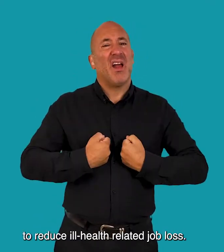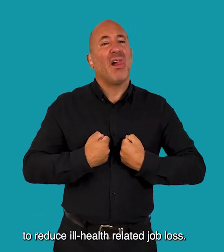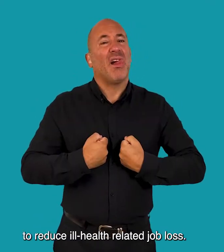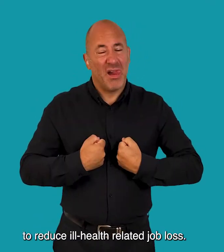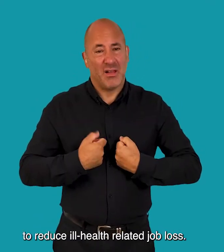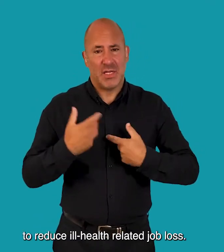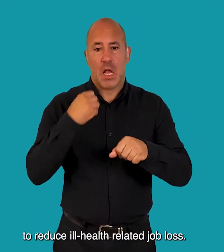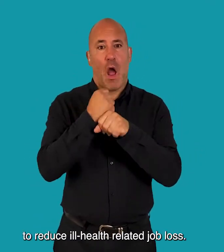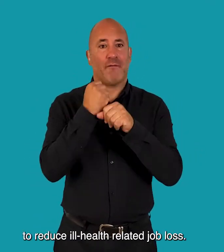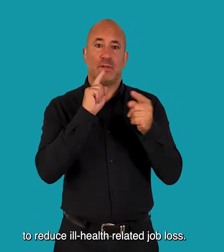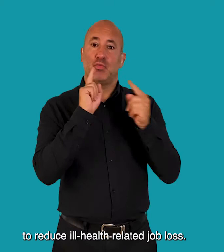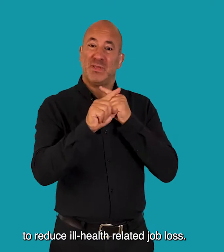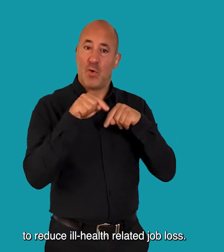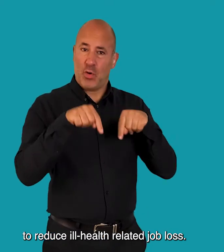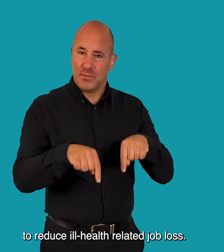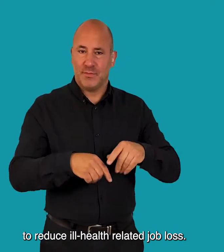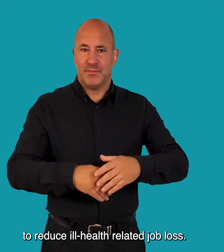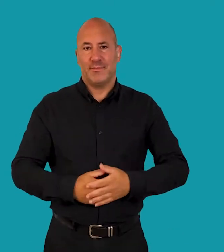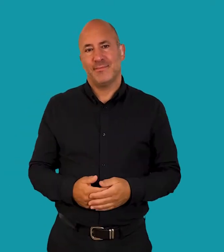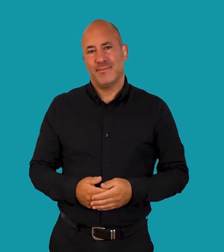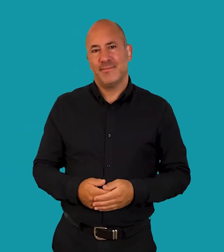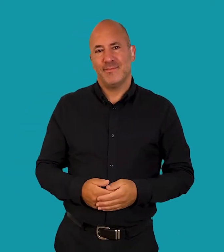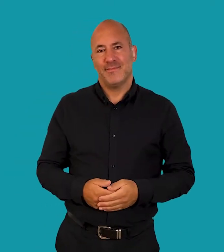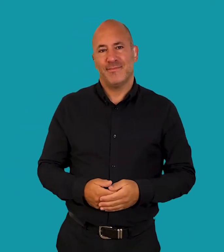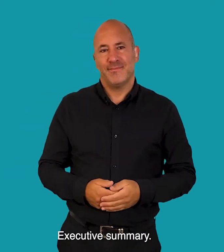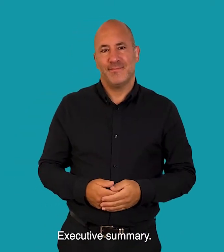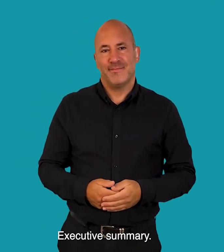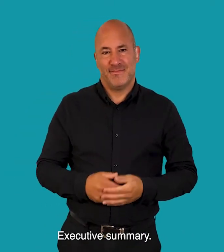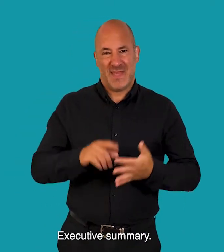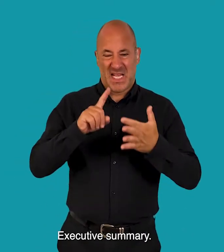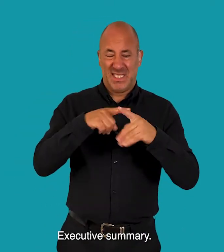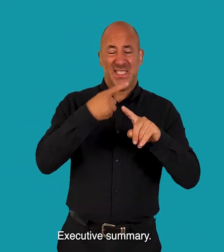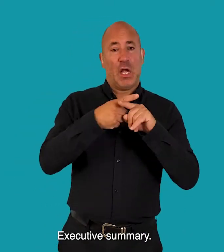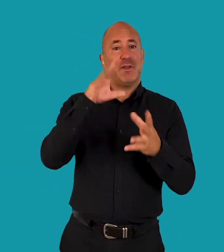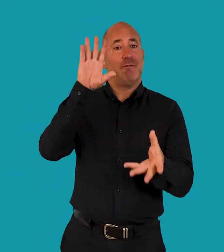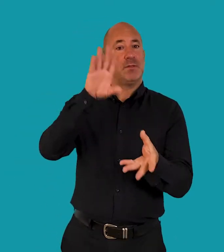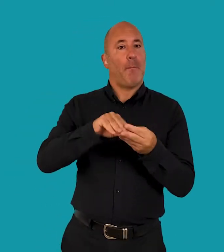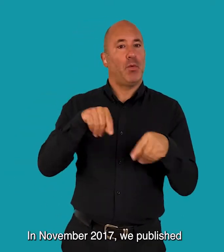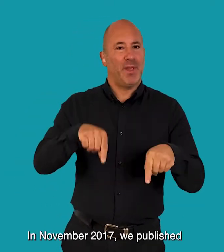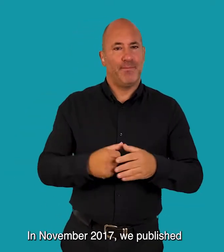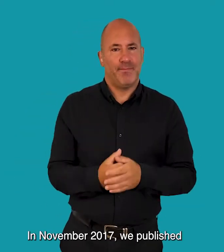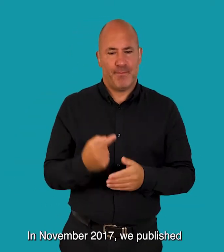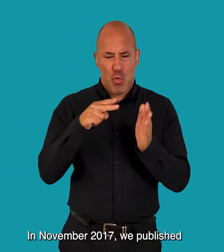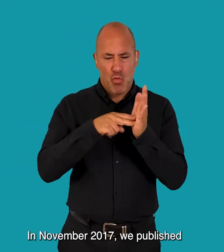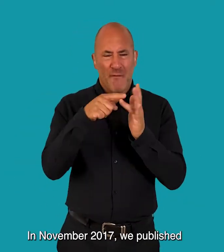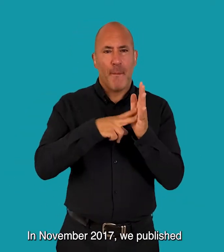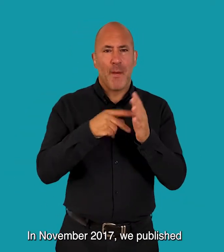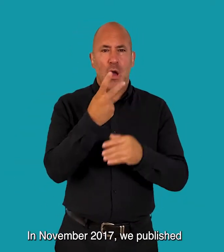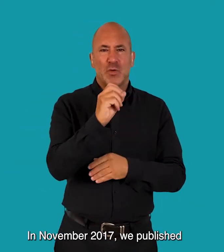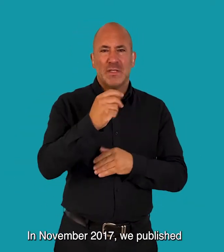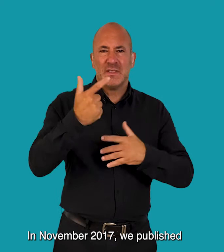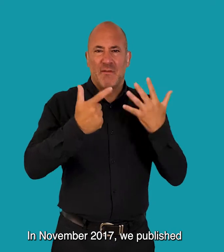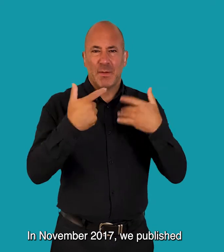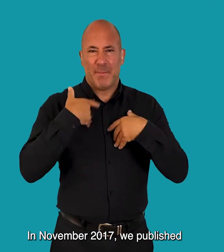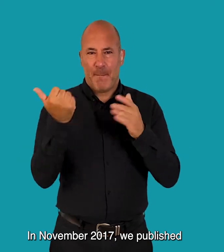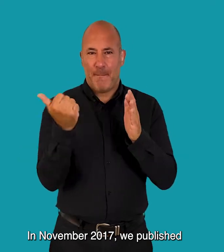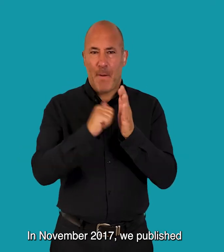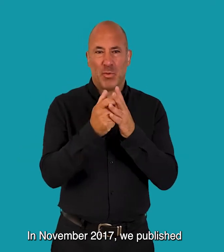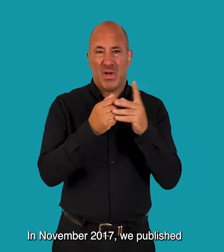ill health-related job loss. Executive Summary. In November 2017, we